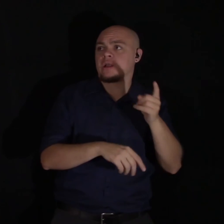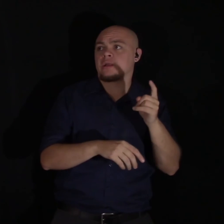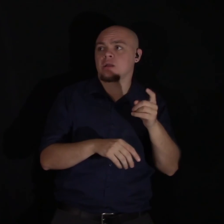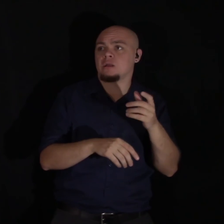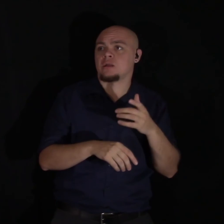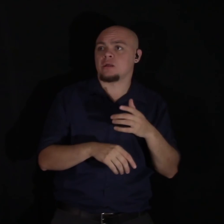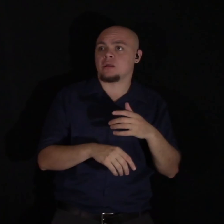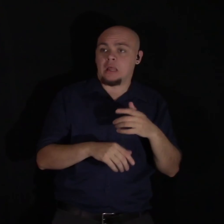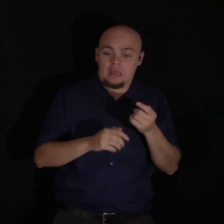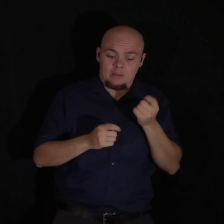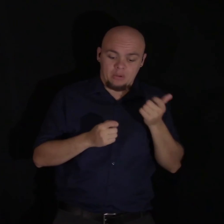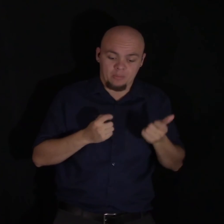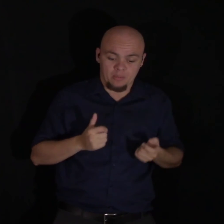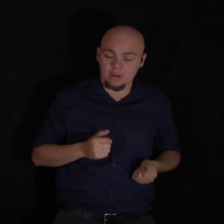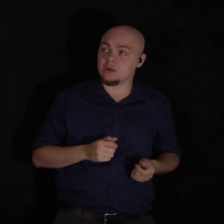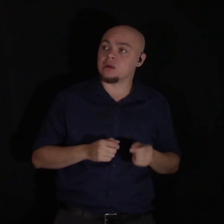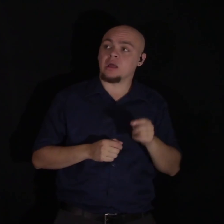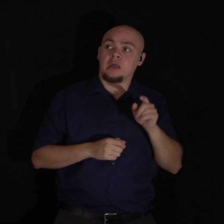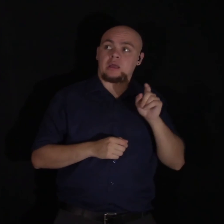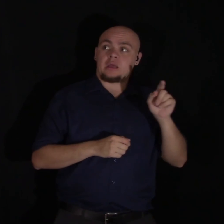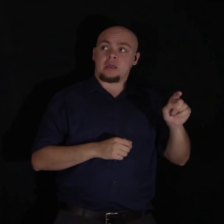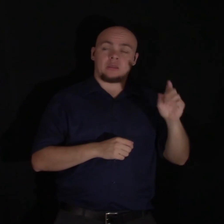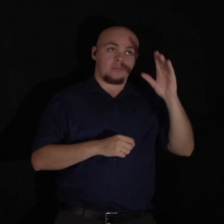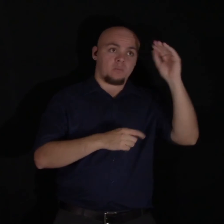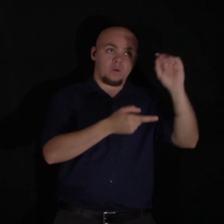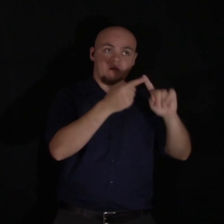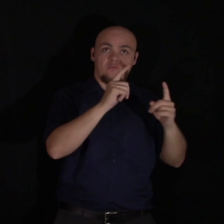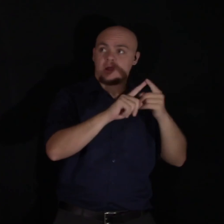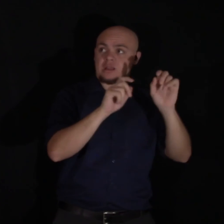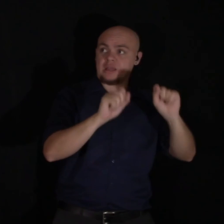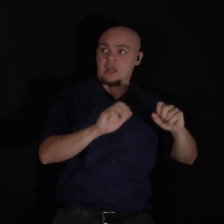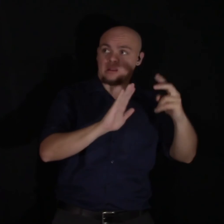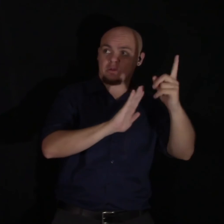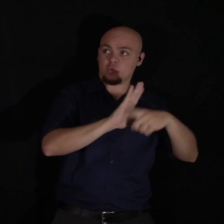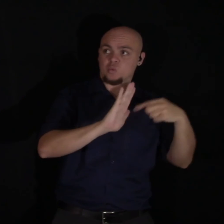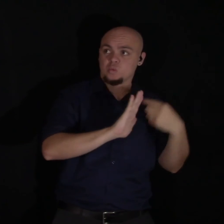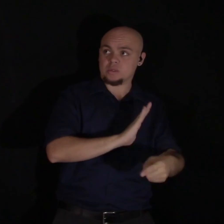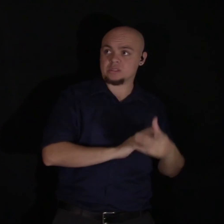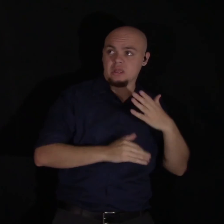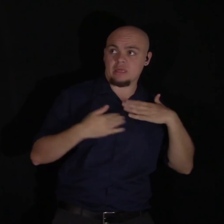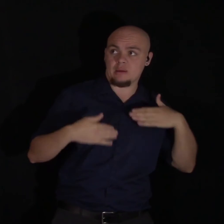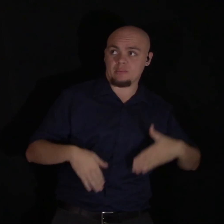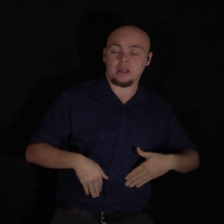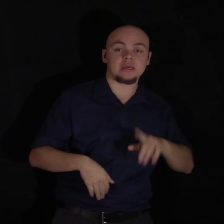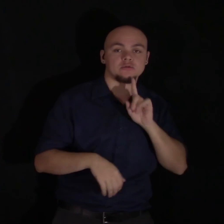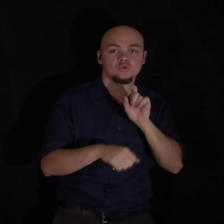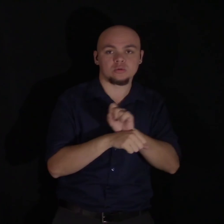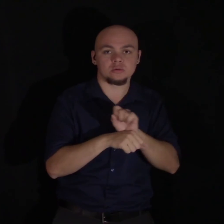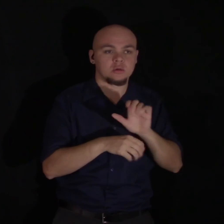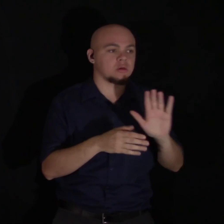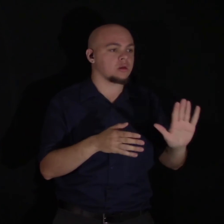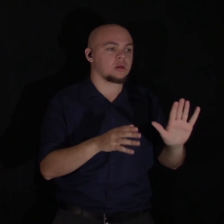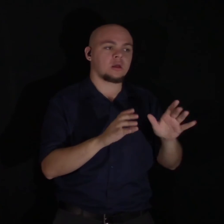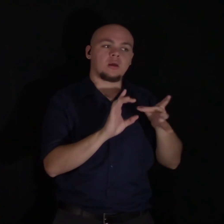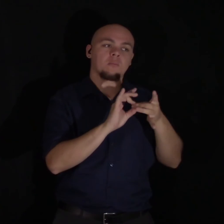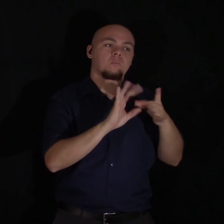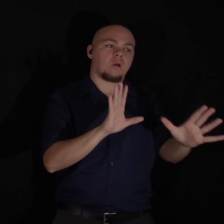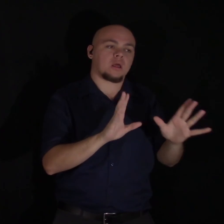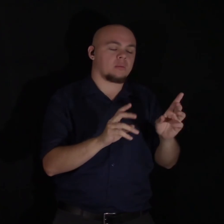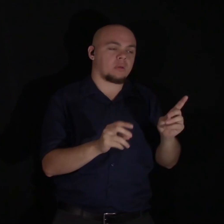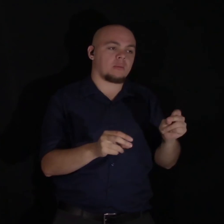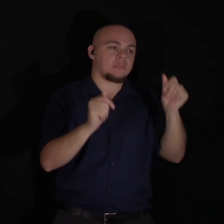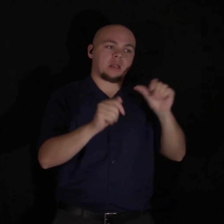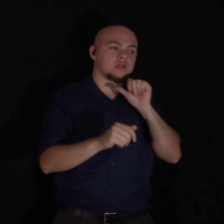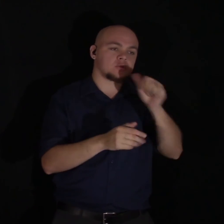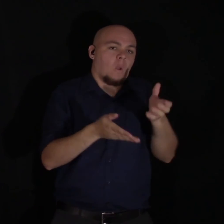stripped down so he could critique her body. This is a true story. I said dump him immediately and